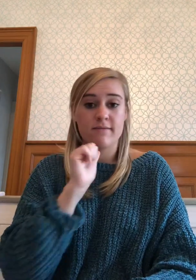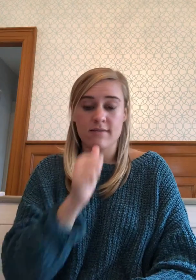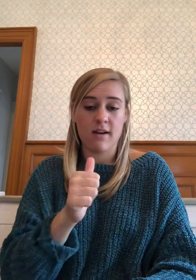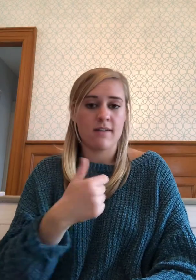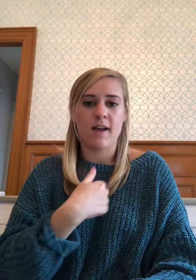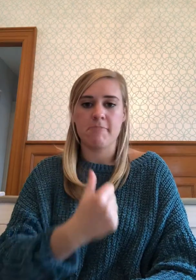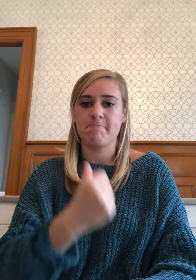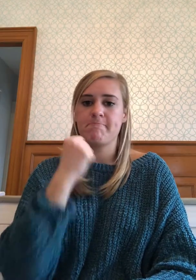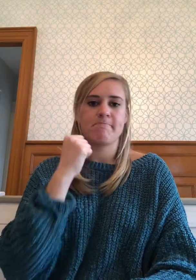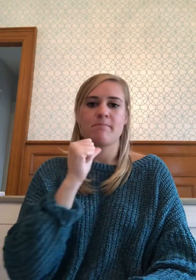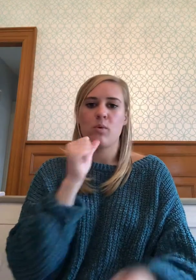braces.